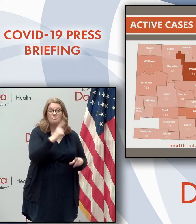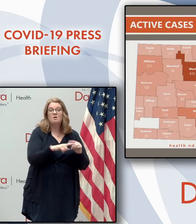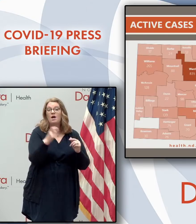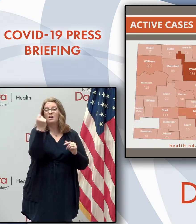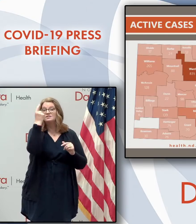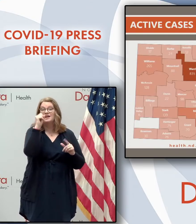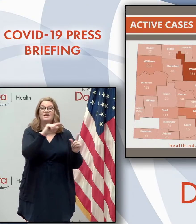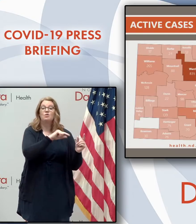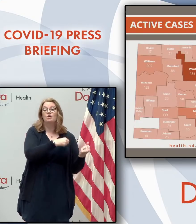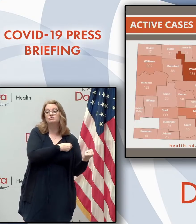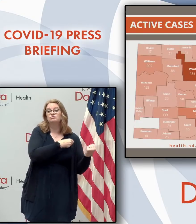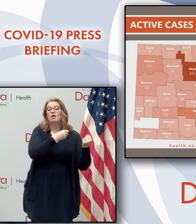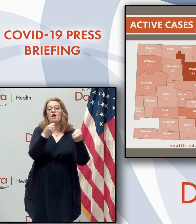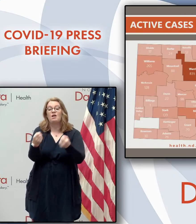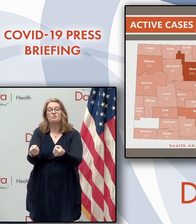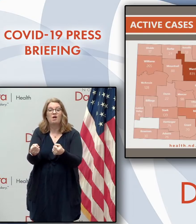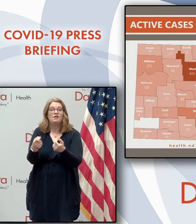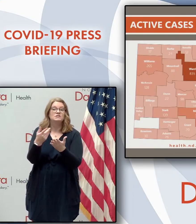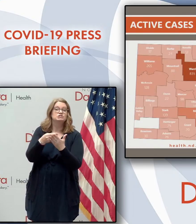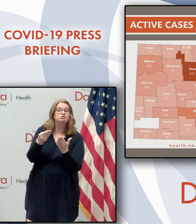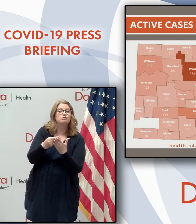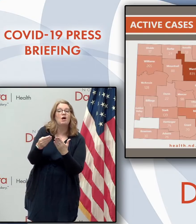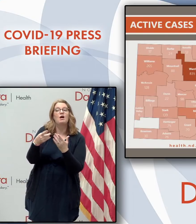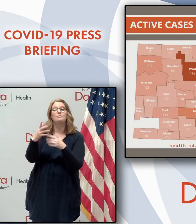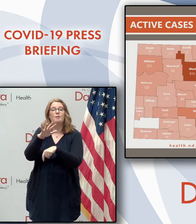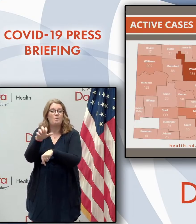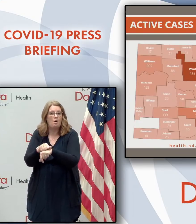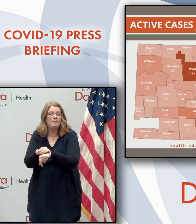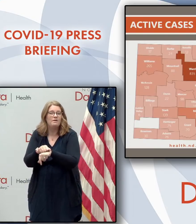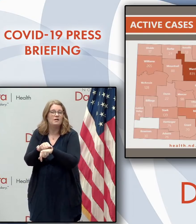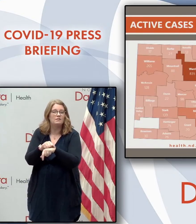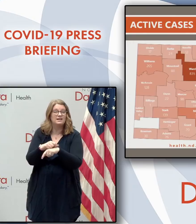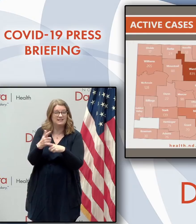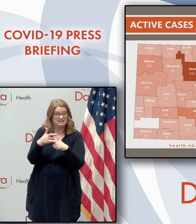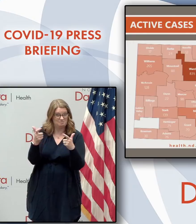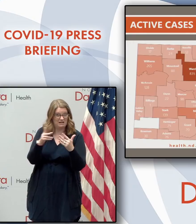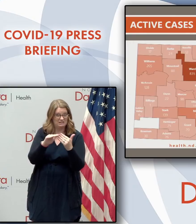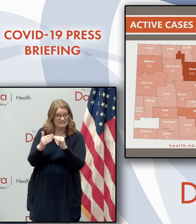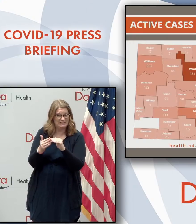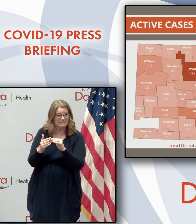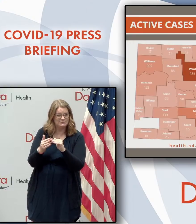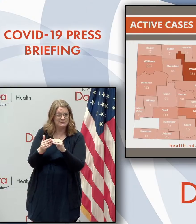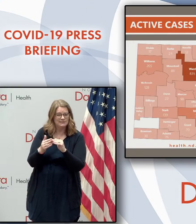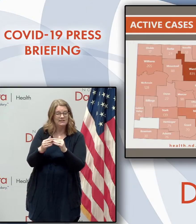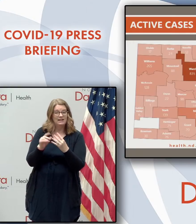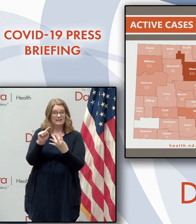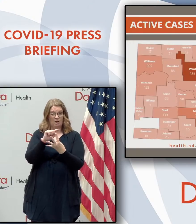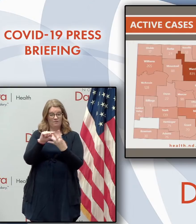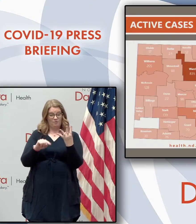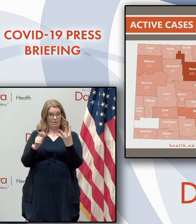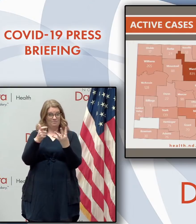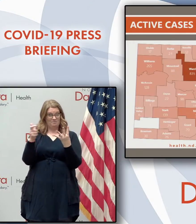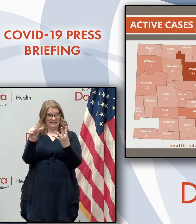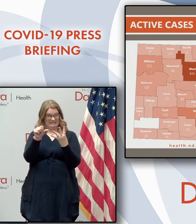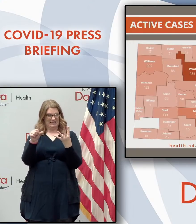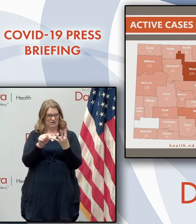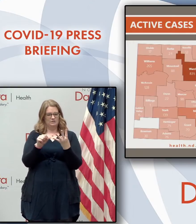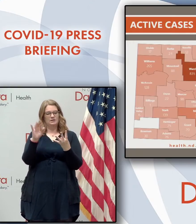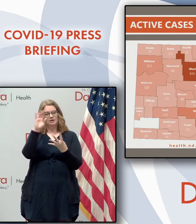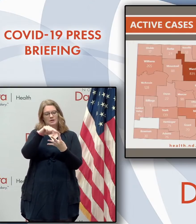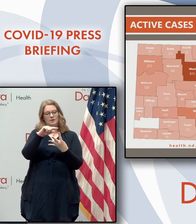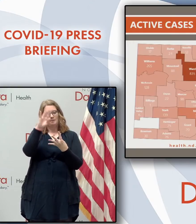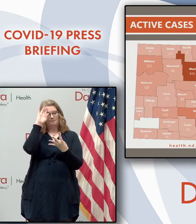event or going to an appointment in any of our large metro areas, you can see there that our 4 largest metro areas,